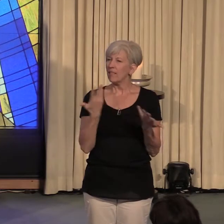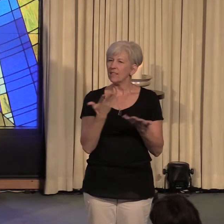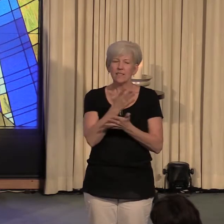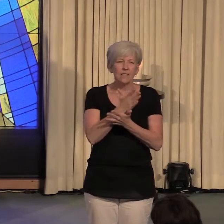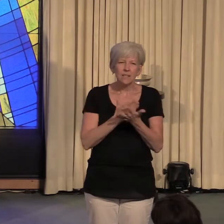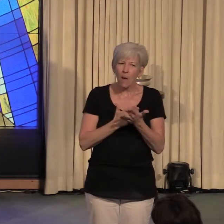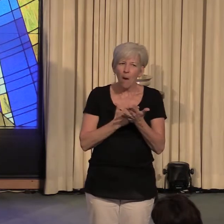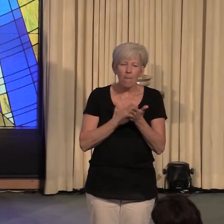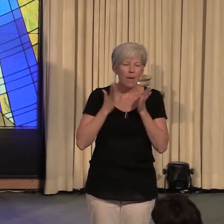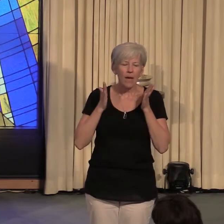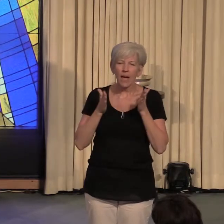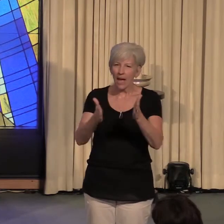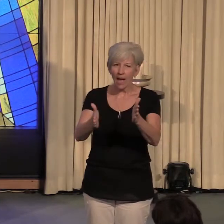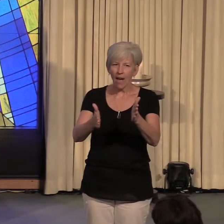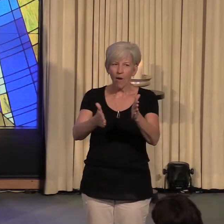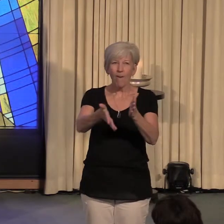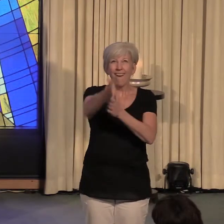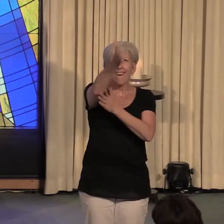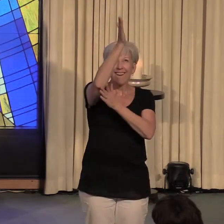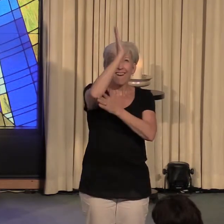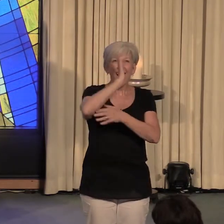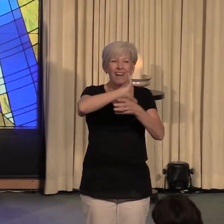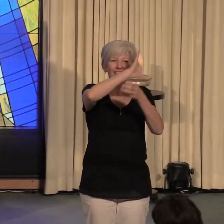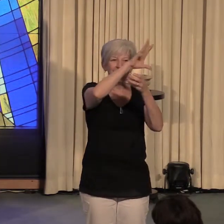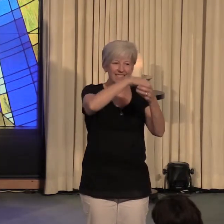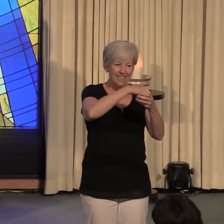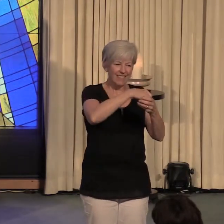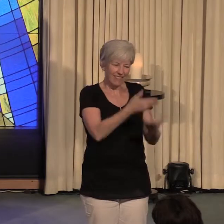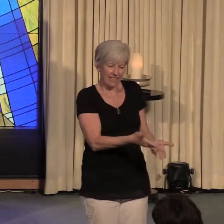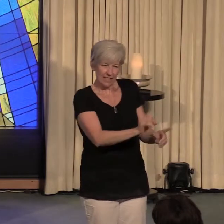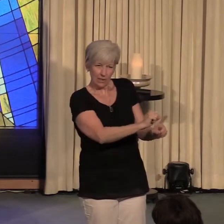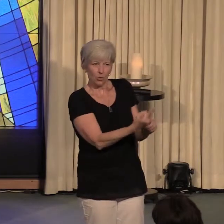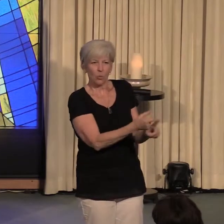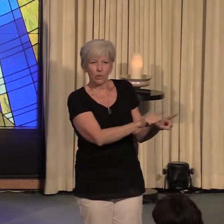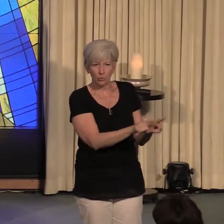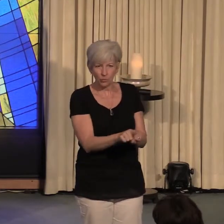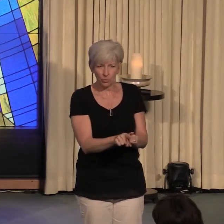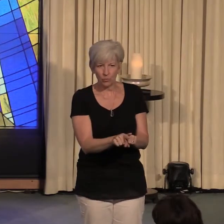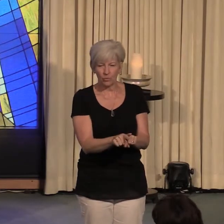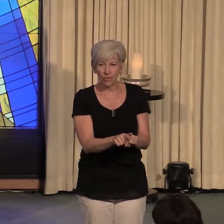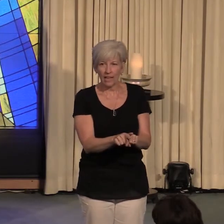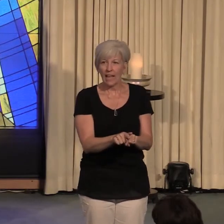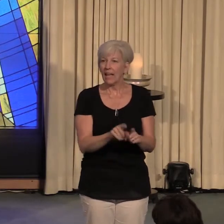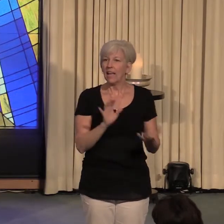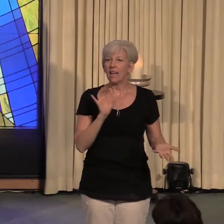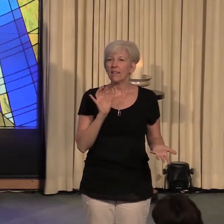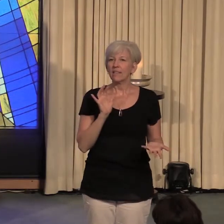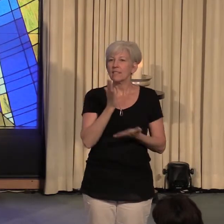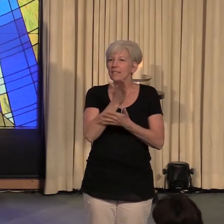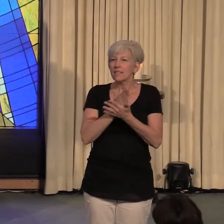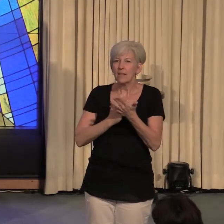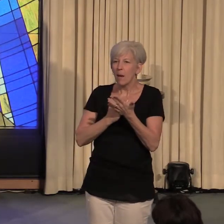way, God is in this situation too, and that somehow, some